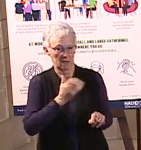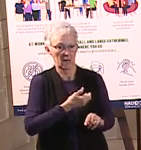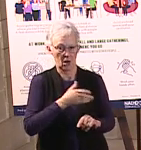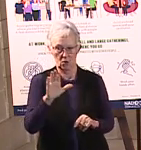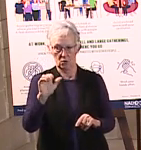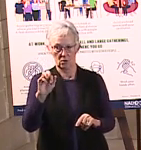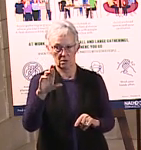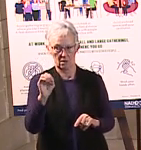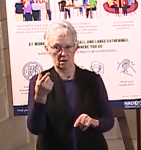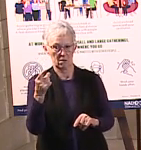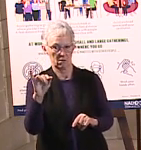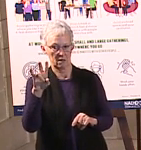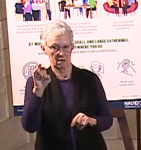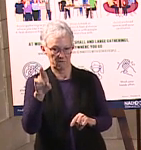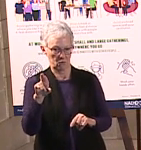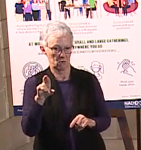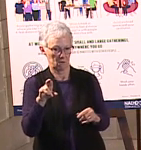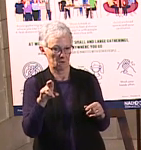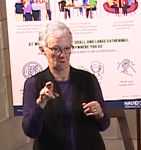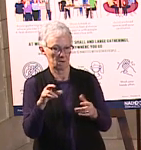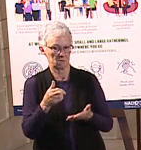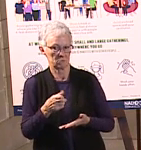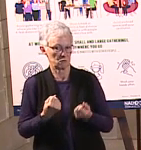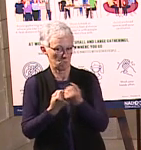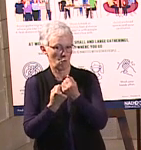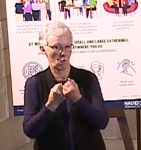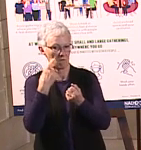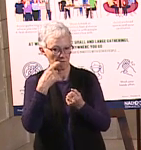for long-term care facilities.